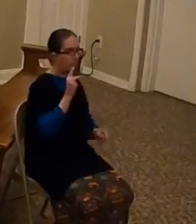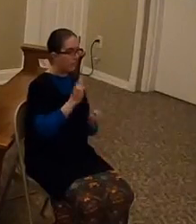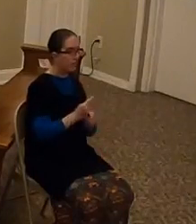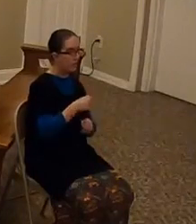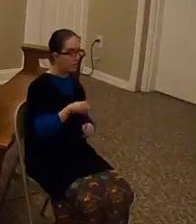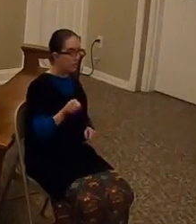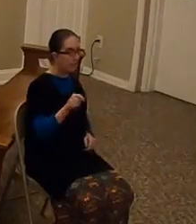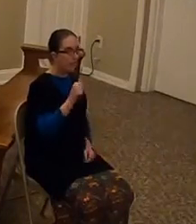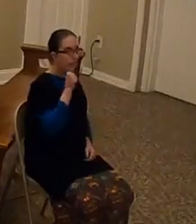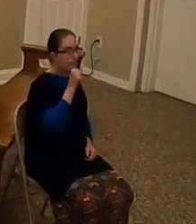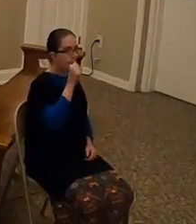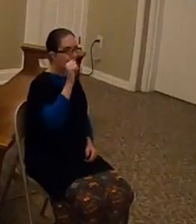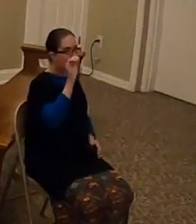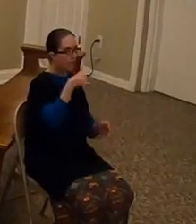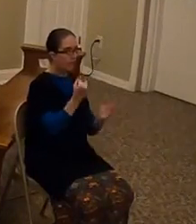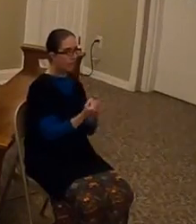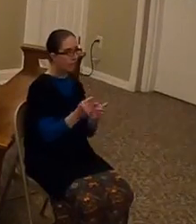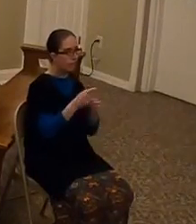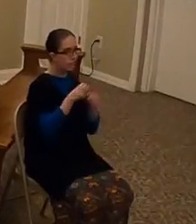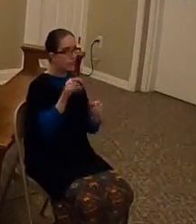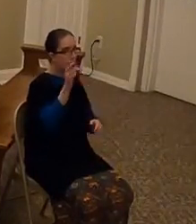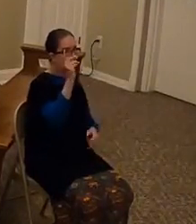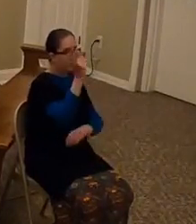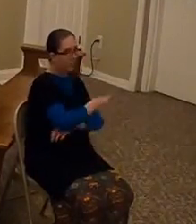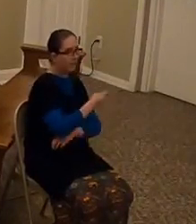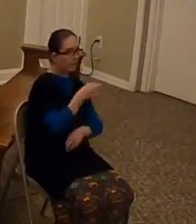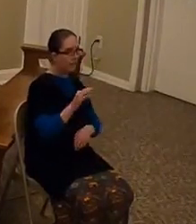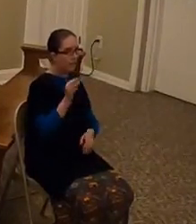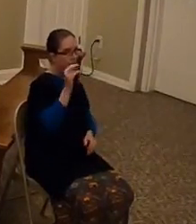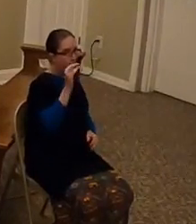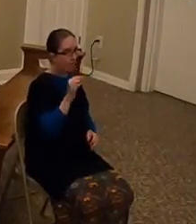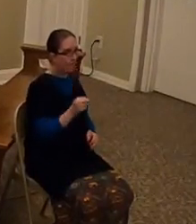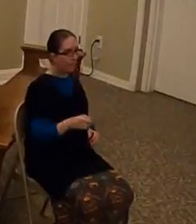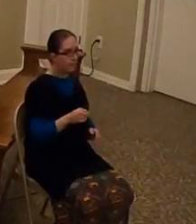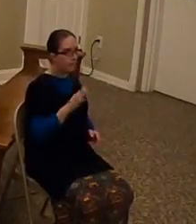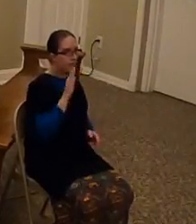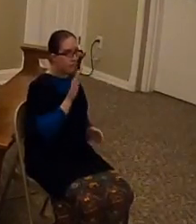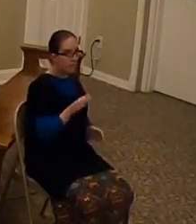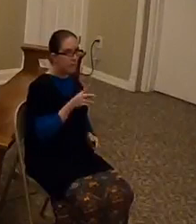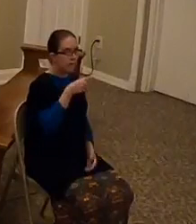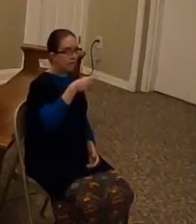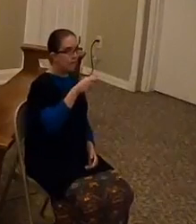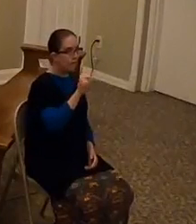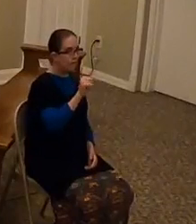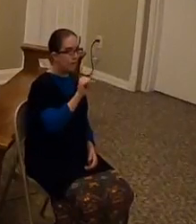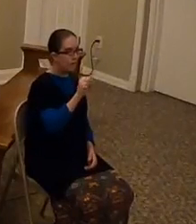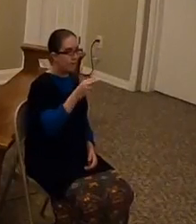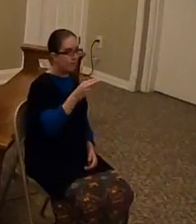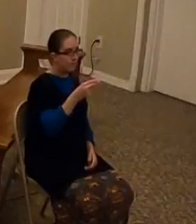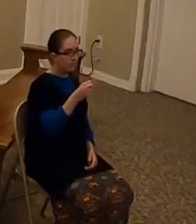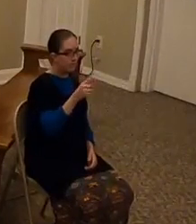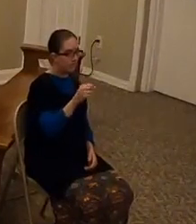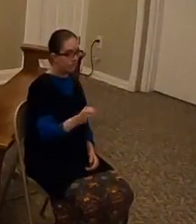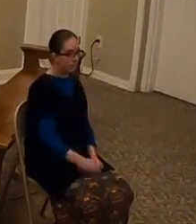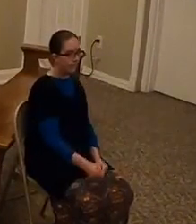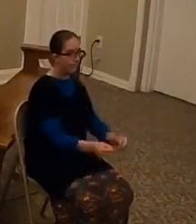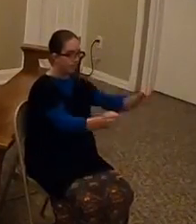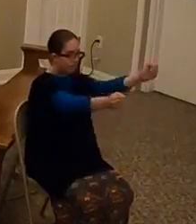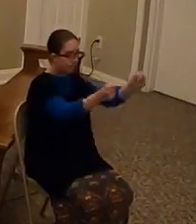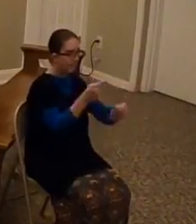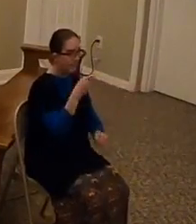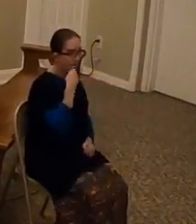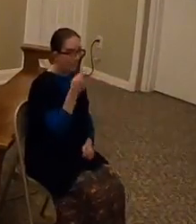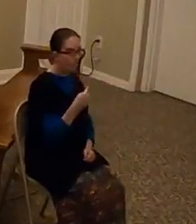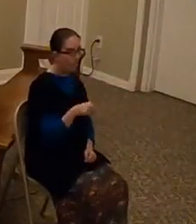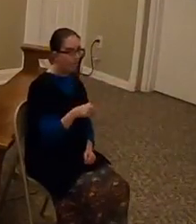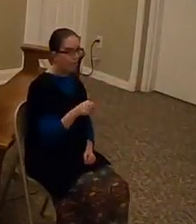the unjust unto the day of judgment to be punished. Now, Here he goes on to